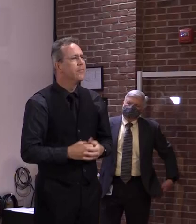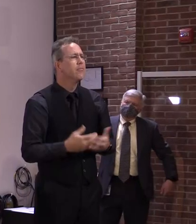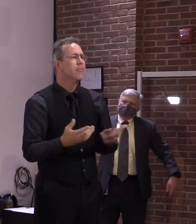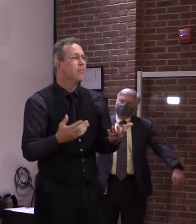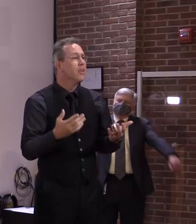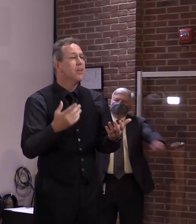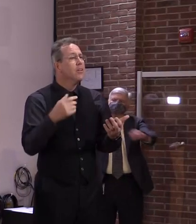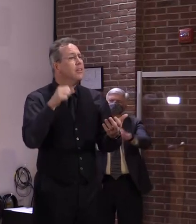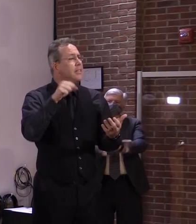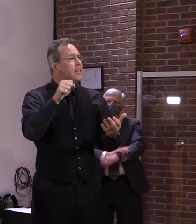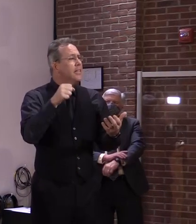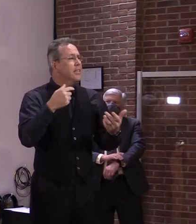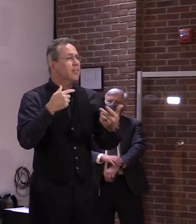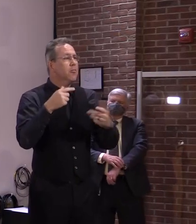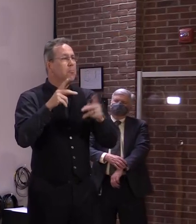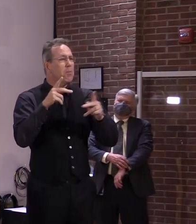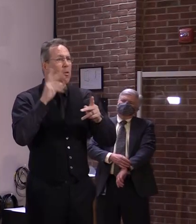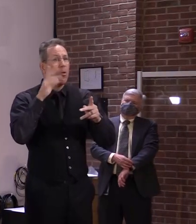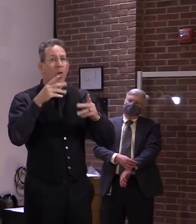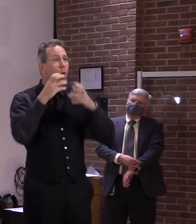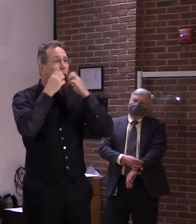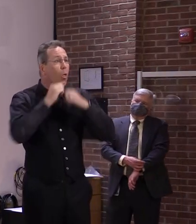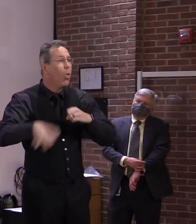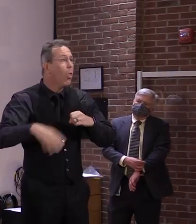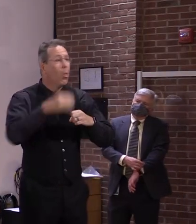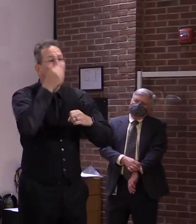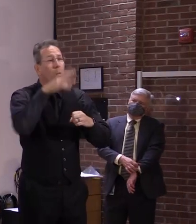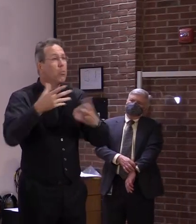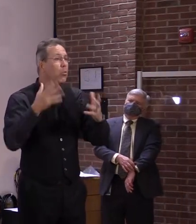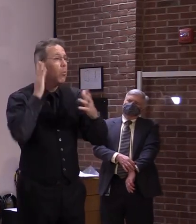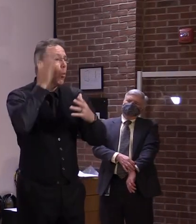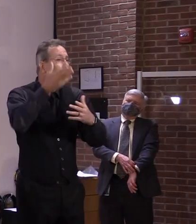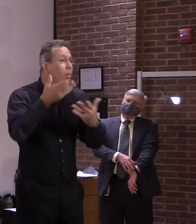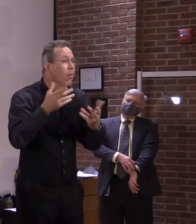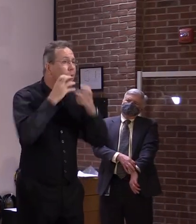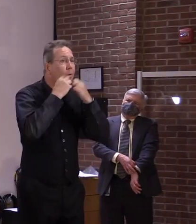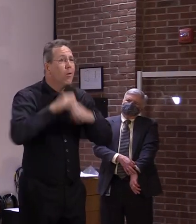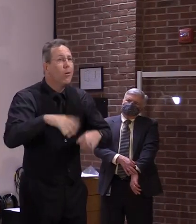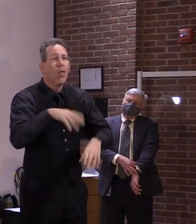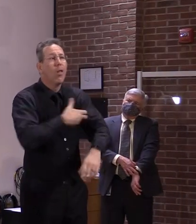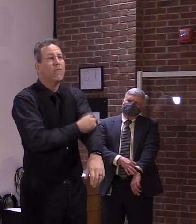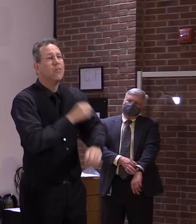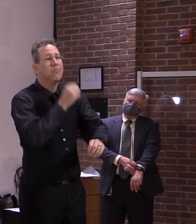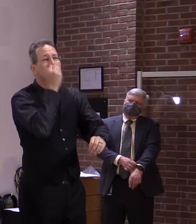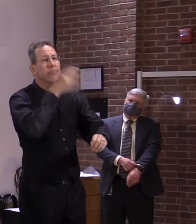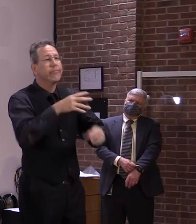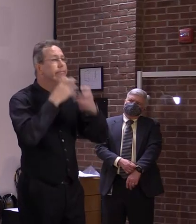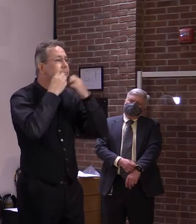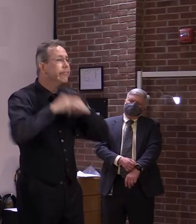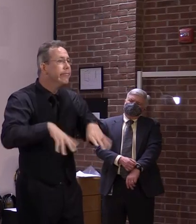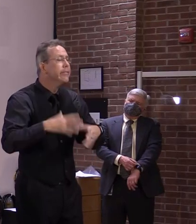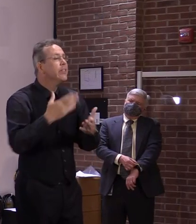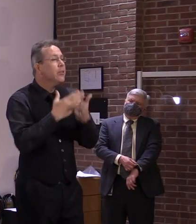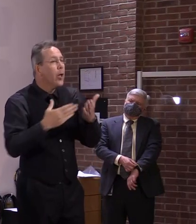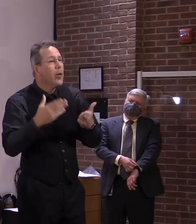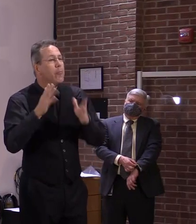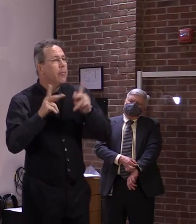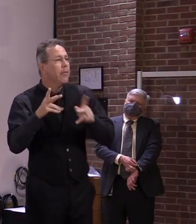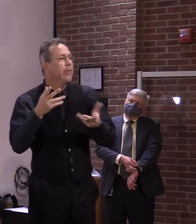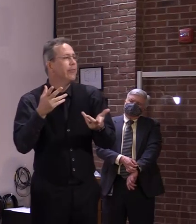the opportunity to say, I'm not going to wear my mask anymore either, they could potentially infect